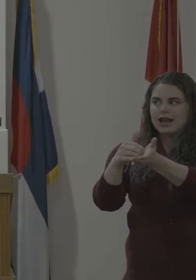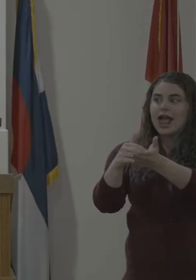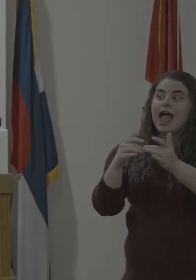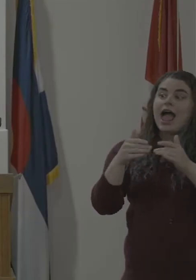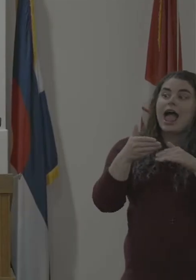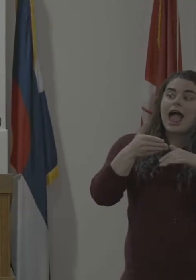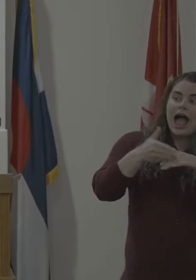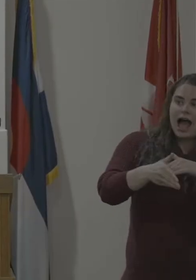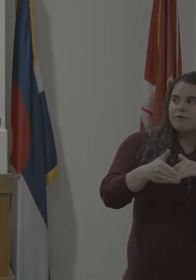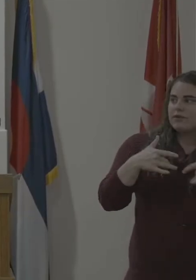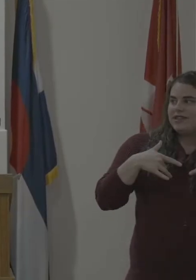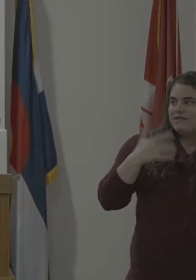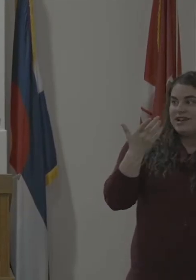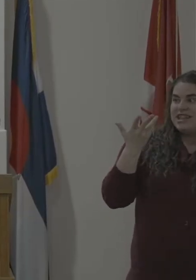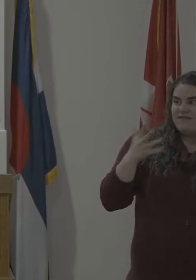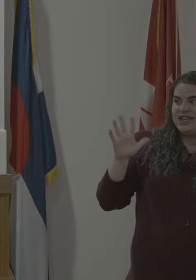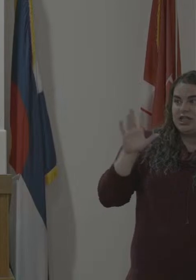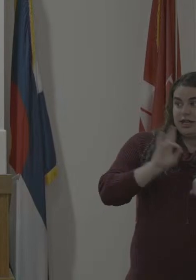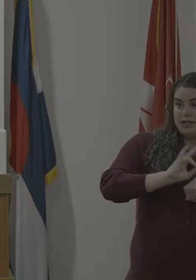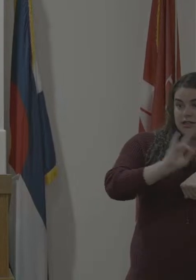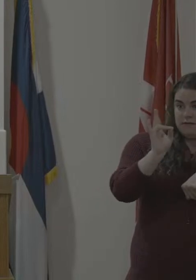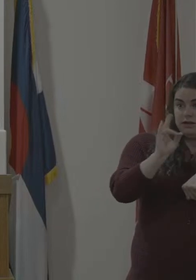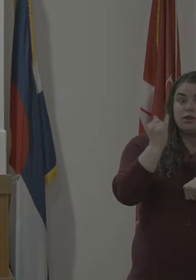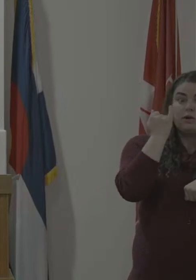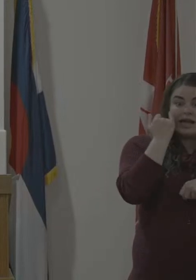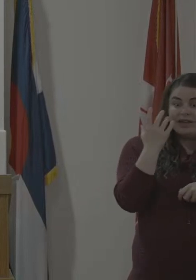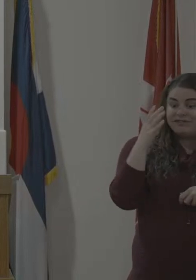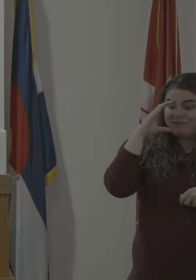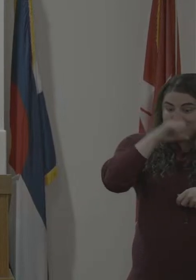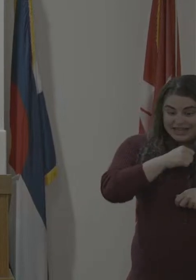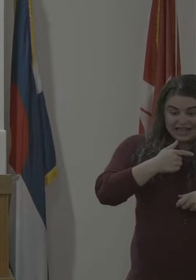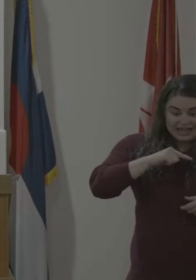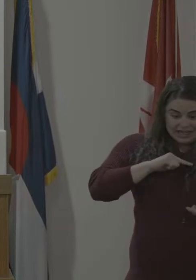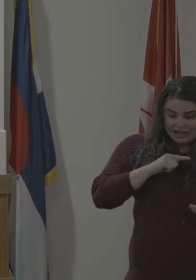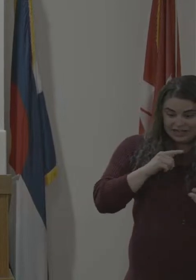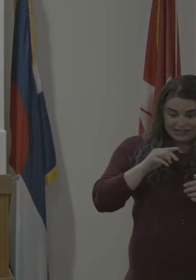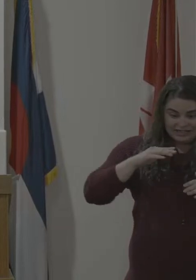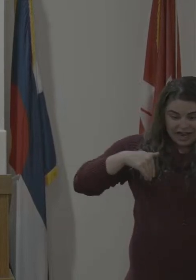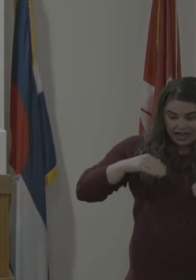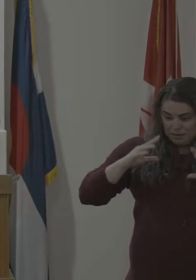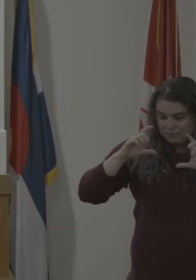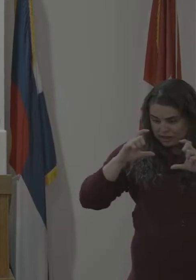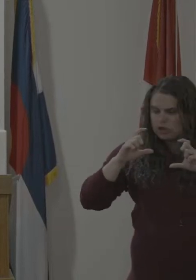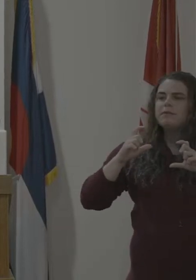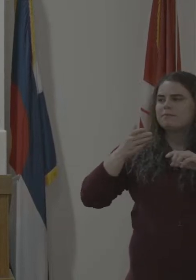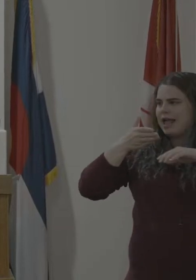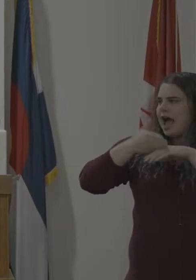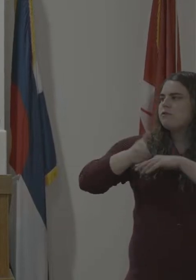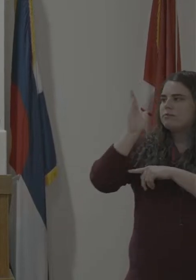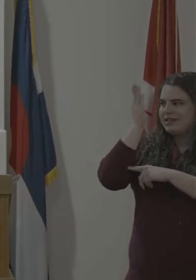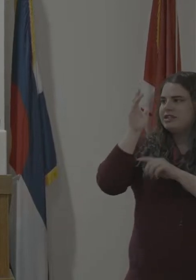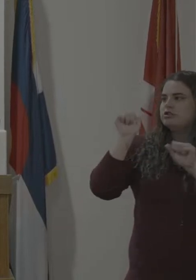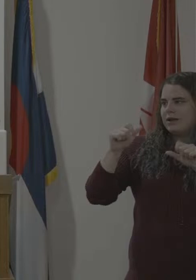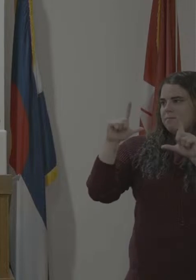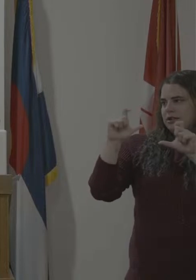event at 7 o'clock. So if you missed your turn on getting a photograph, you can go get one afterwards at 7 p.m.